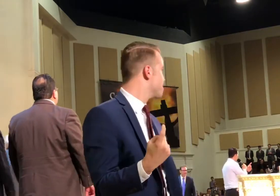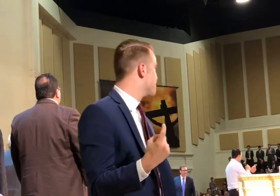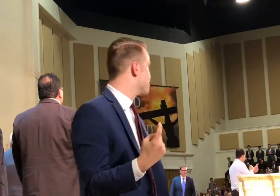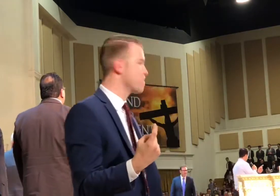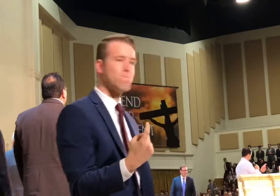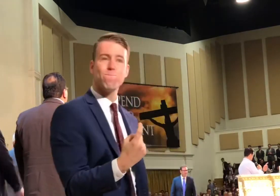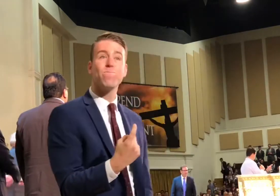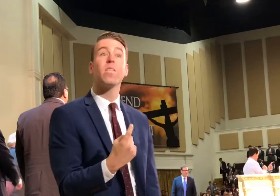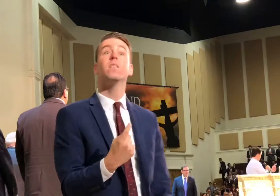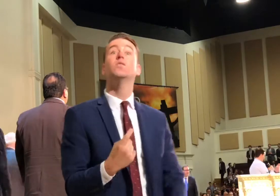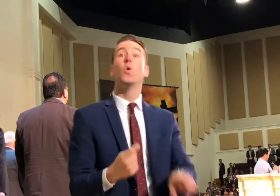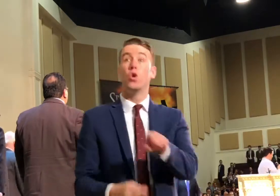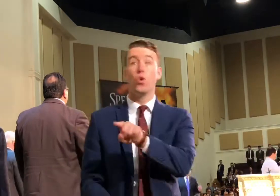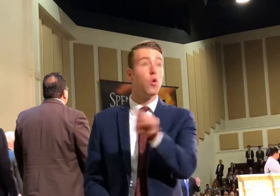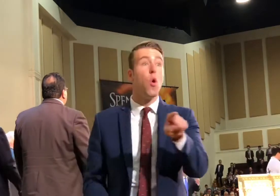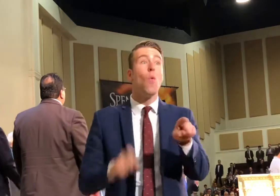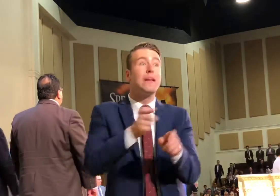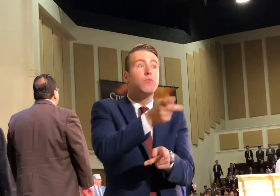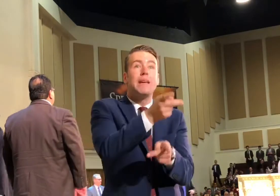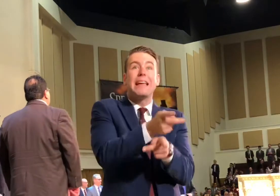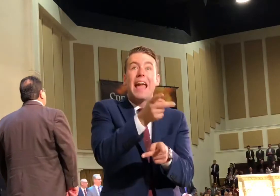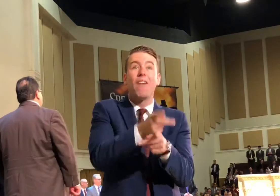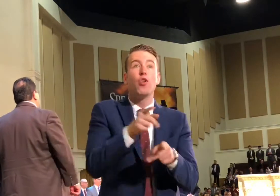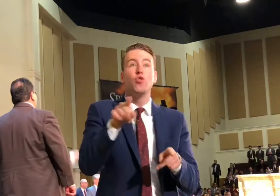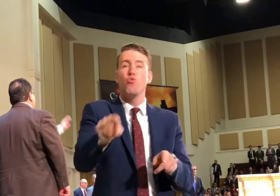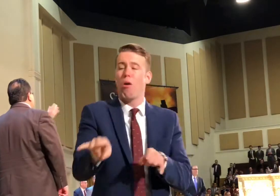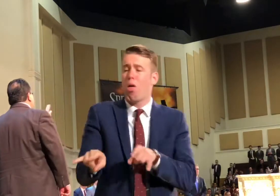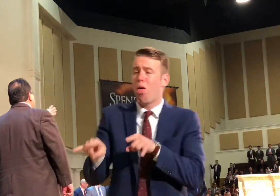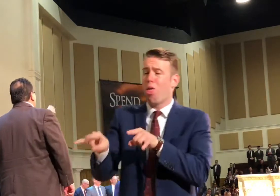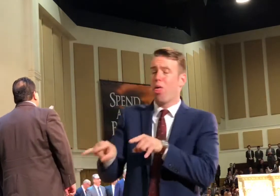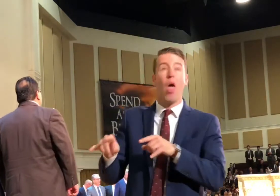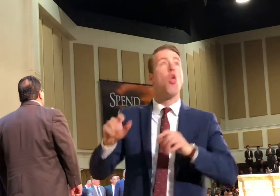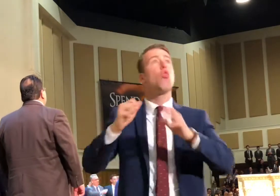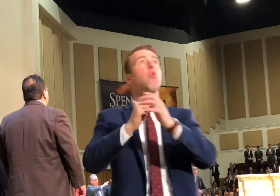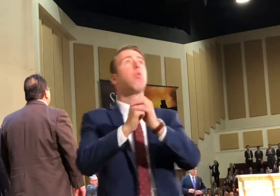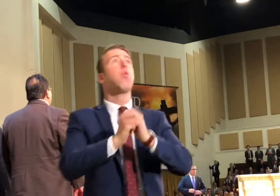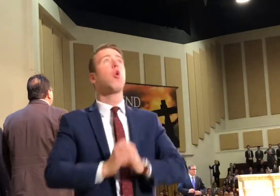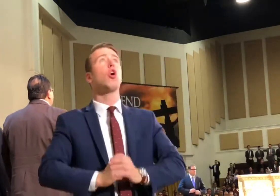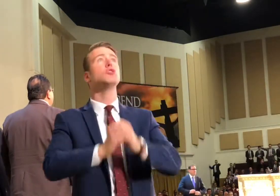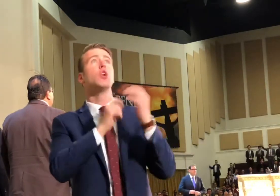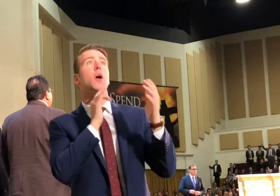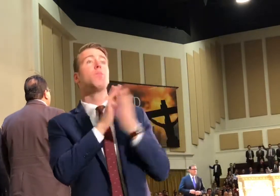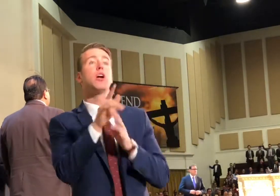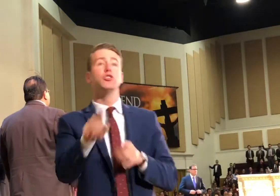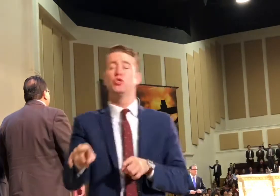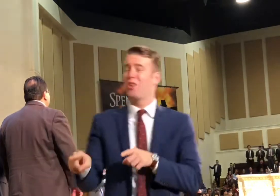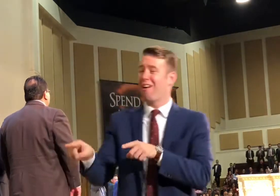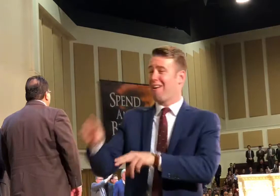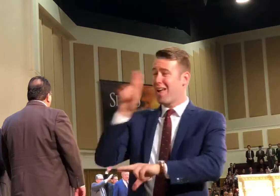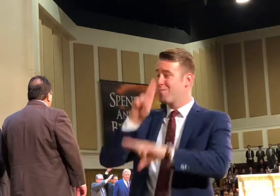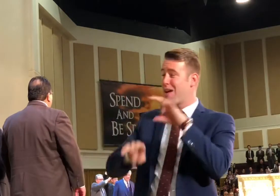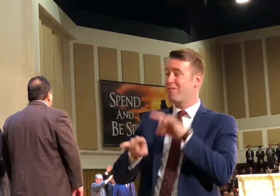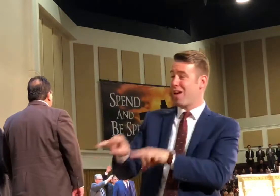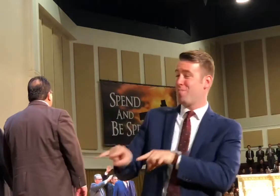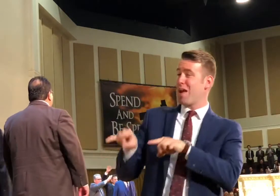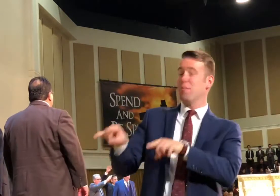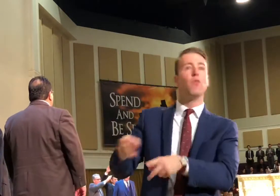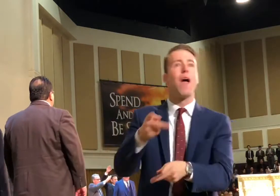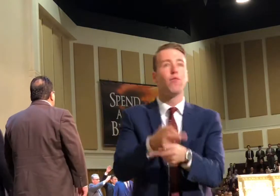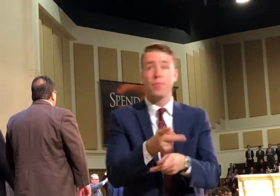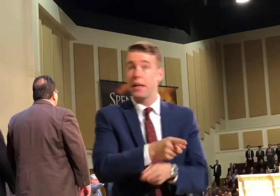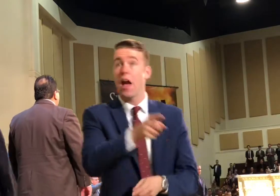you need to be careful when you make fun of people's worship and people's praise. You don't